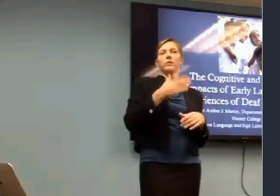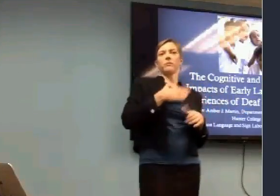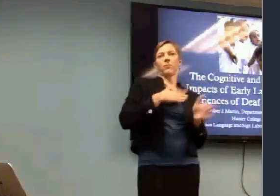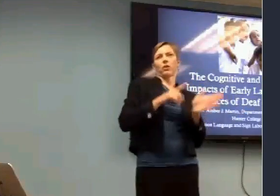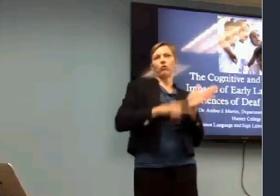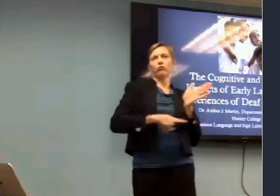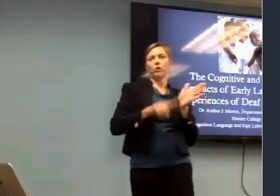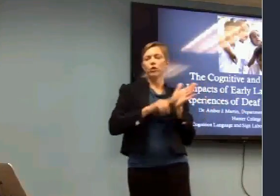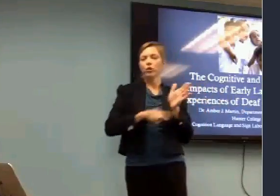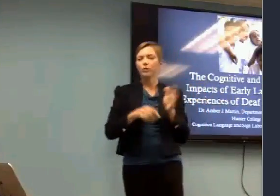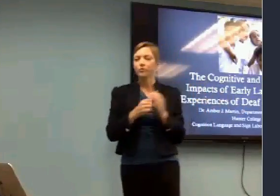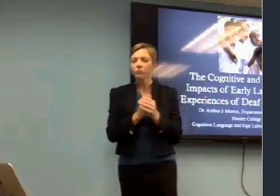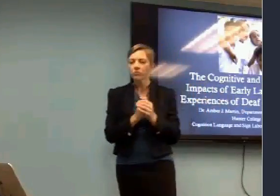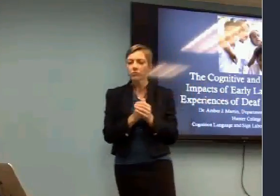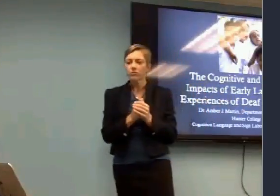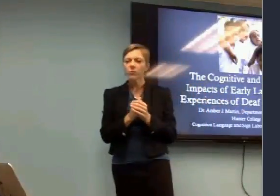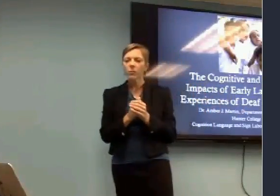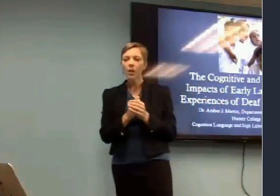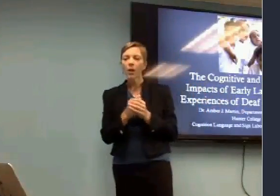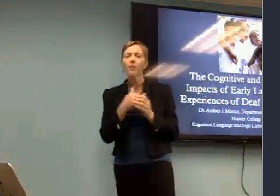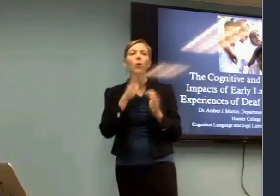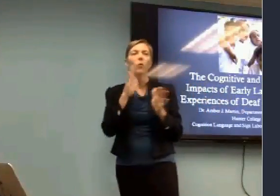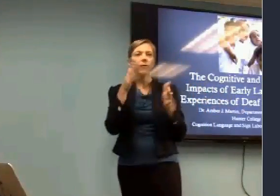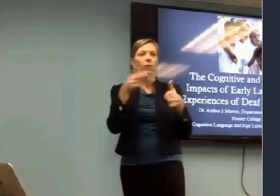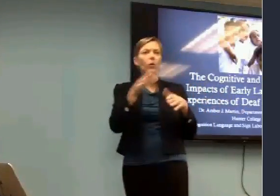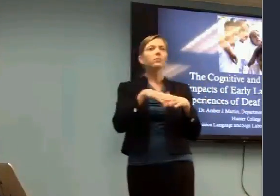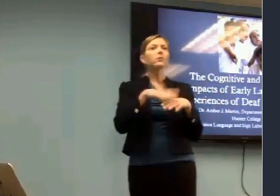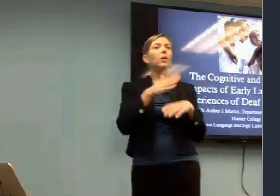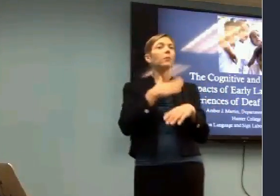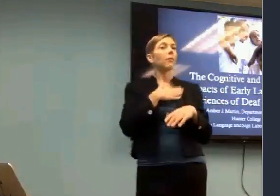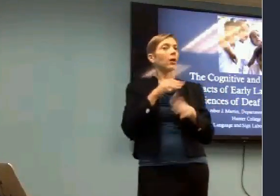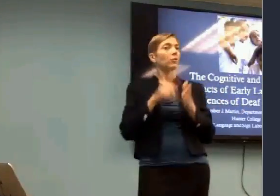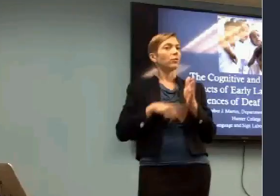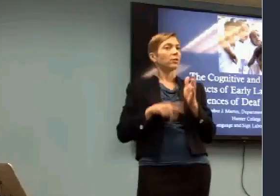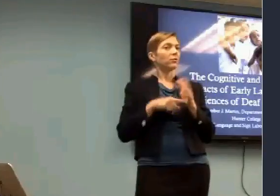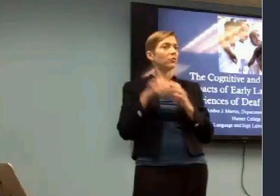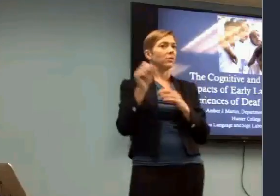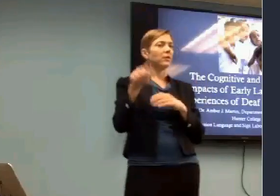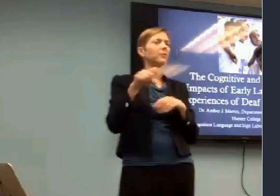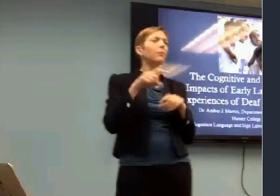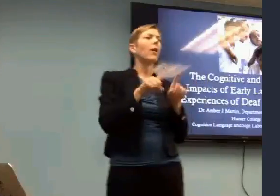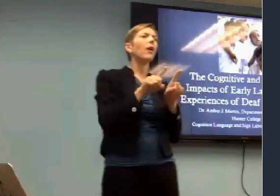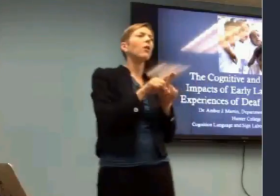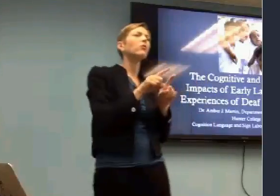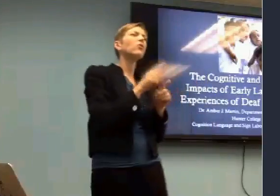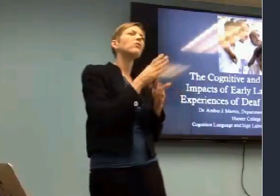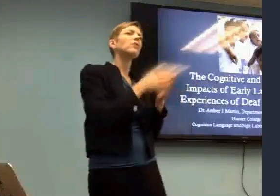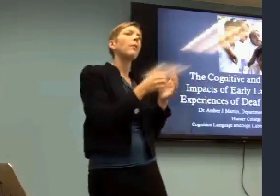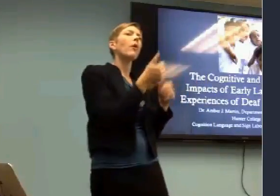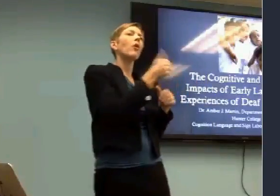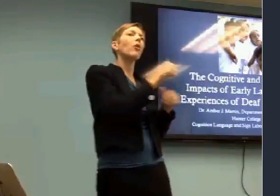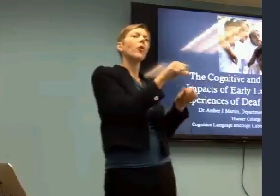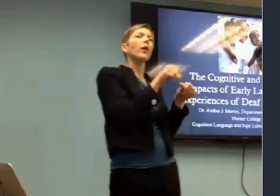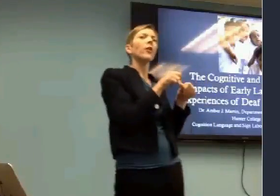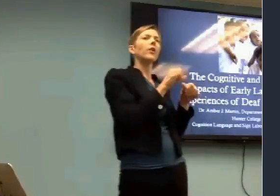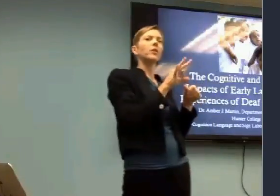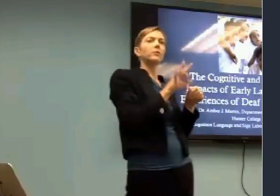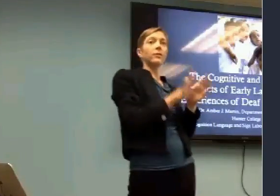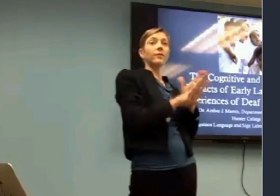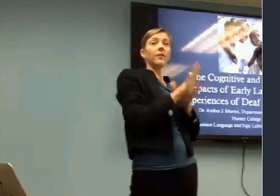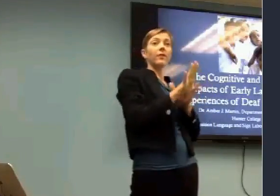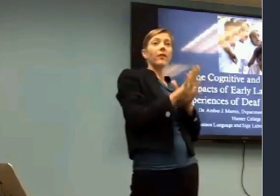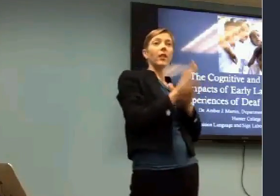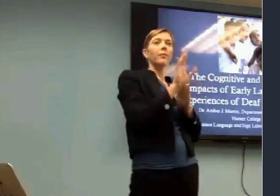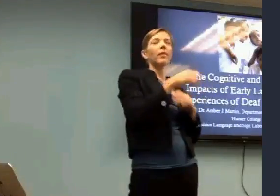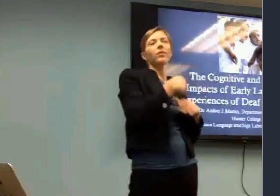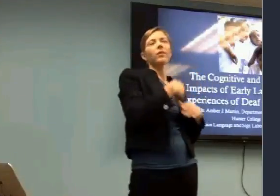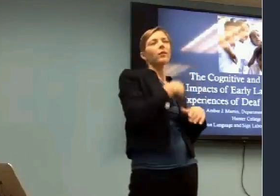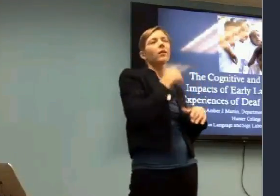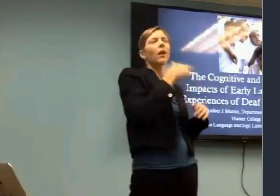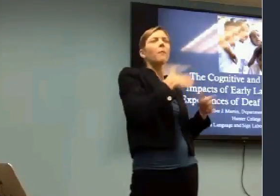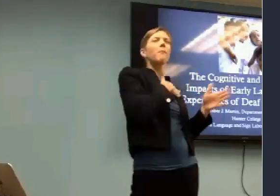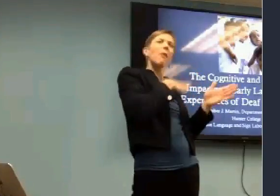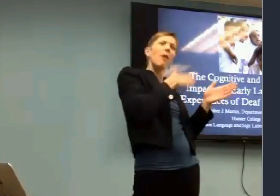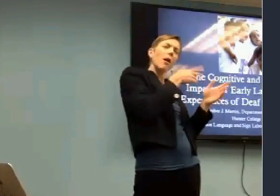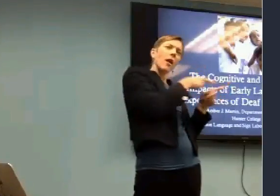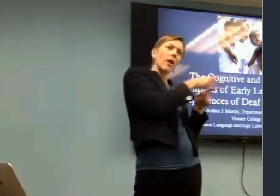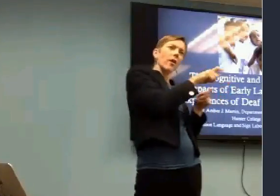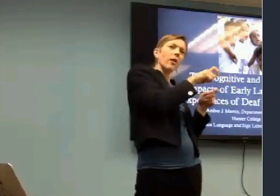I'll be speaking more generally and broadly about research rather than my own work only itself. I'll be talking about both my own work as well as